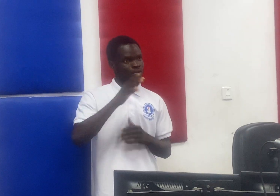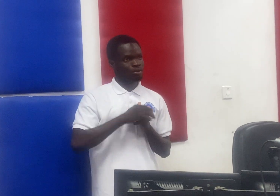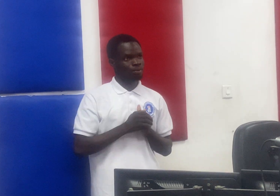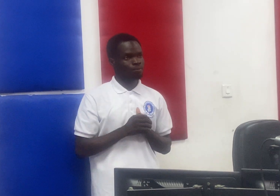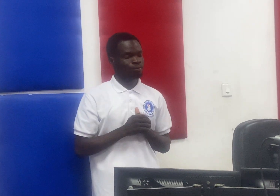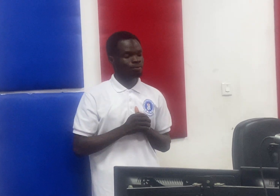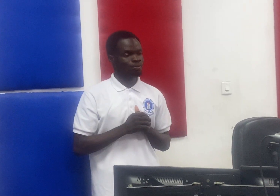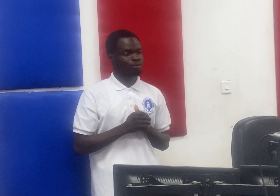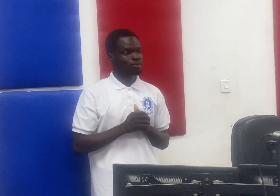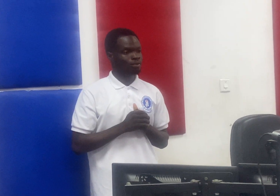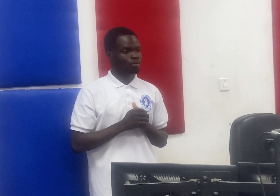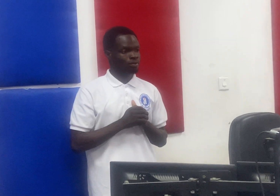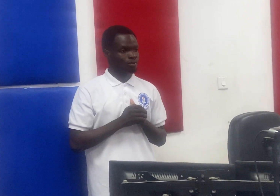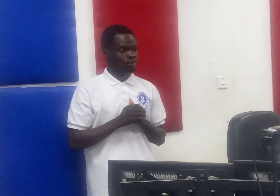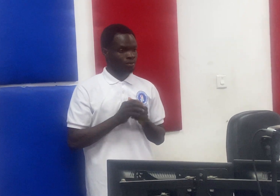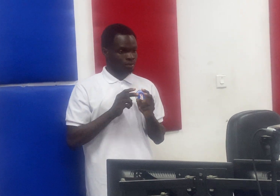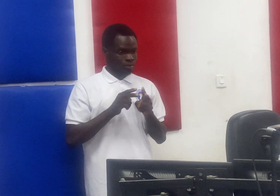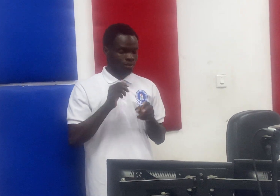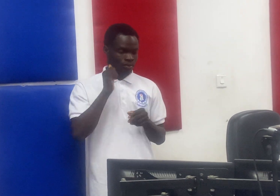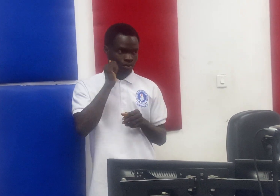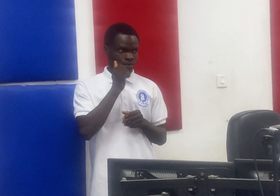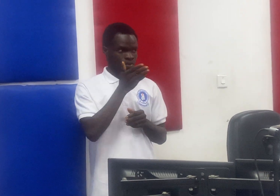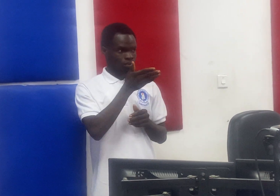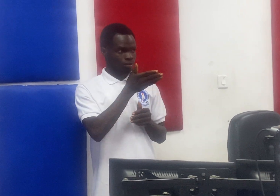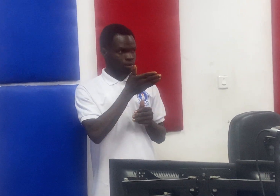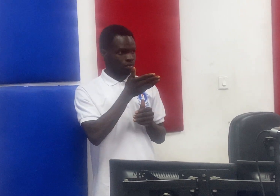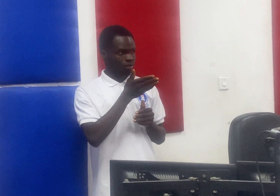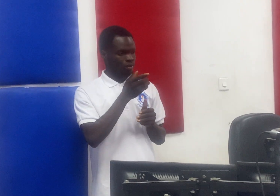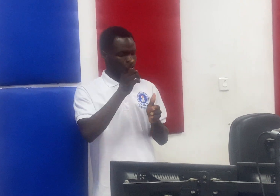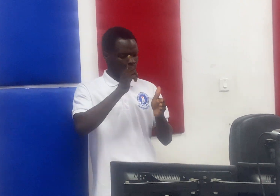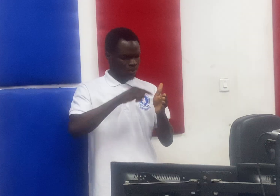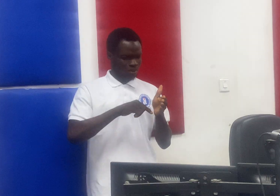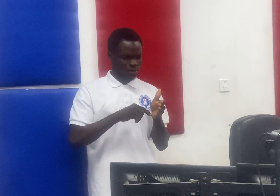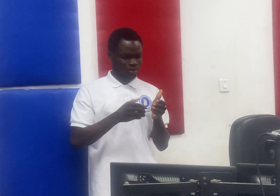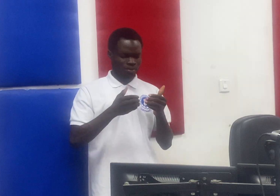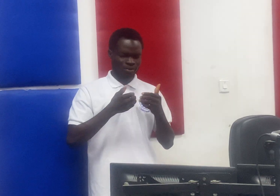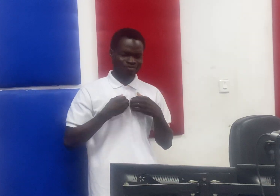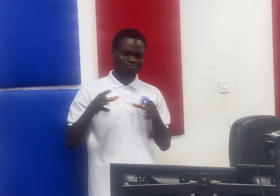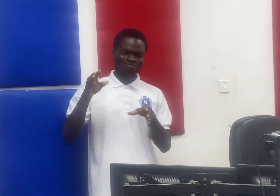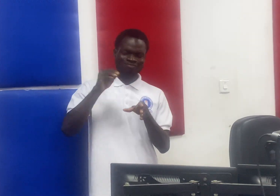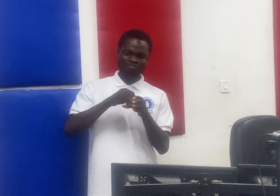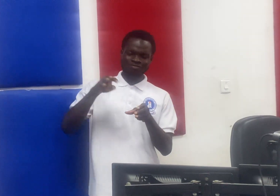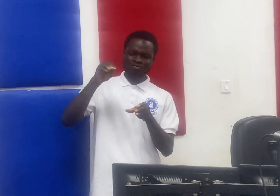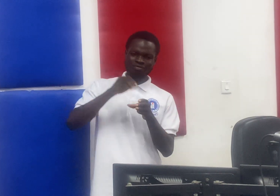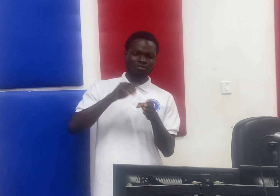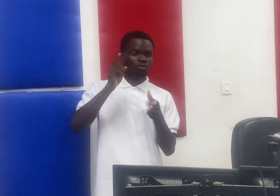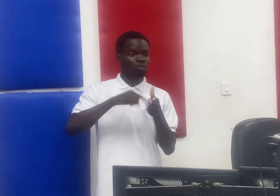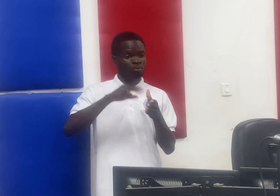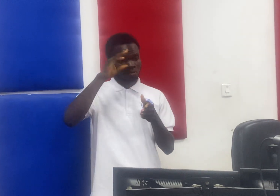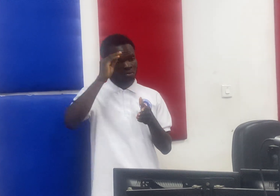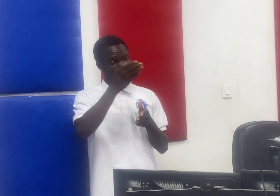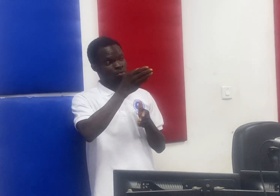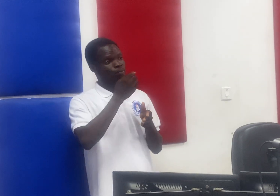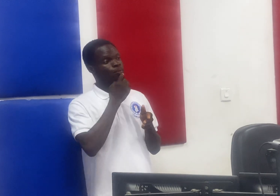So, Miss Millicent, what do you have to add up to what Mr. Wisdom said? Okay. Thank